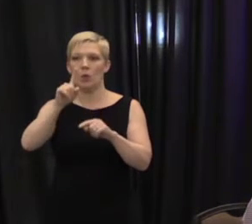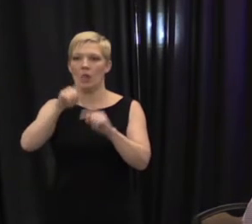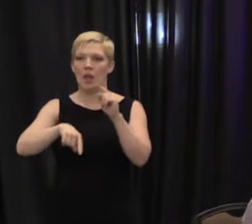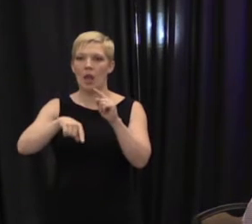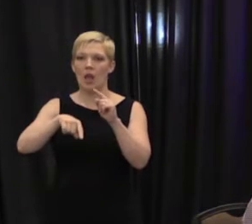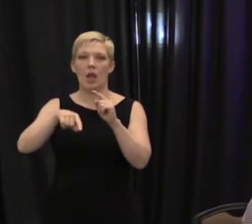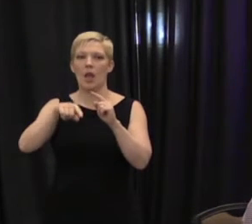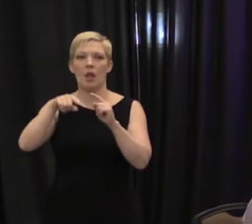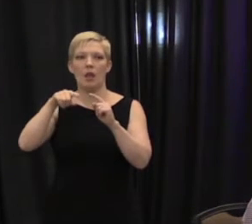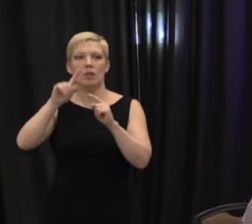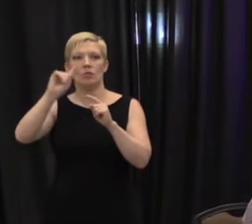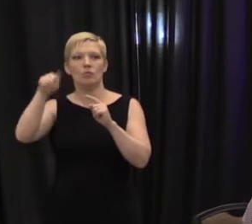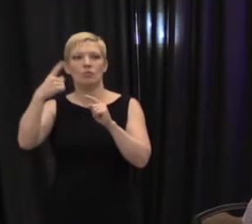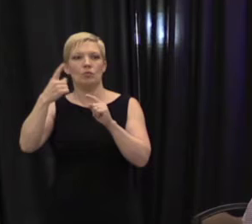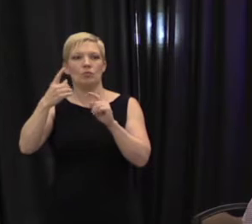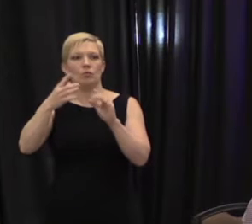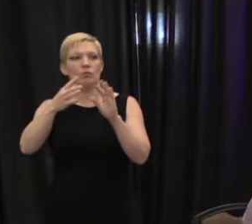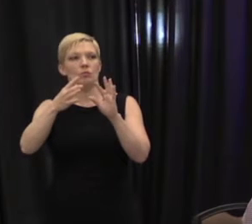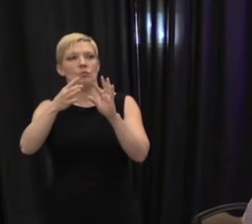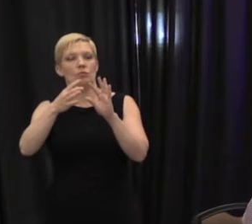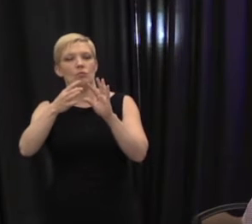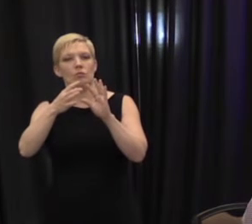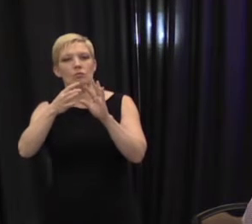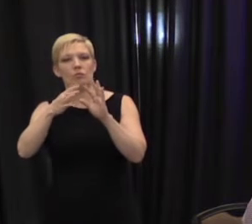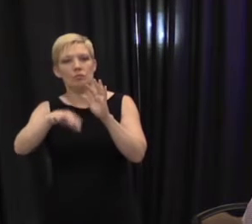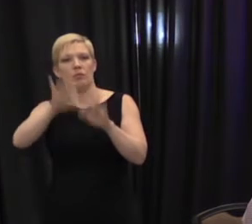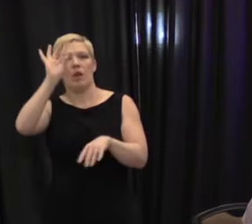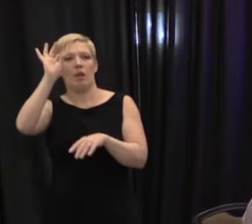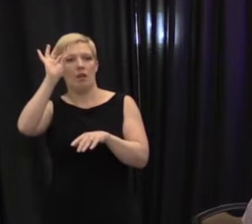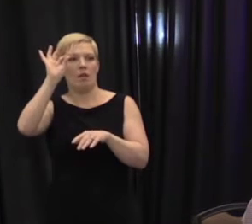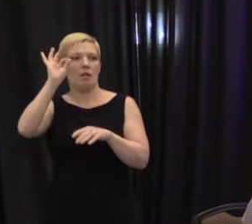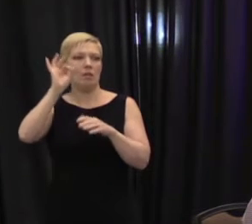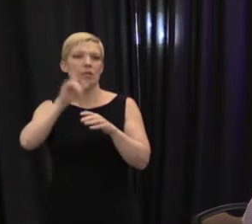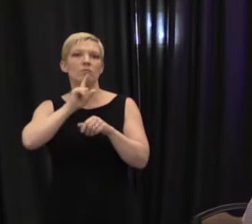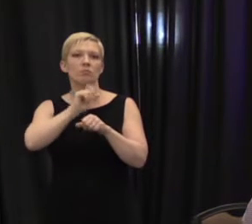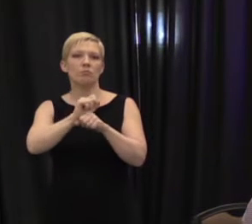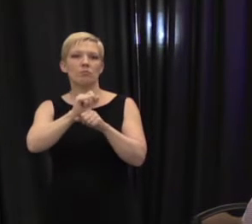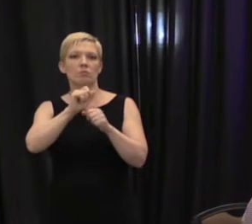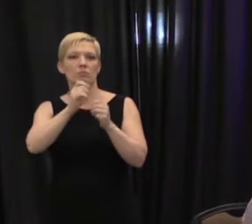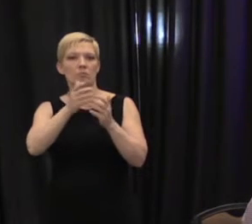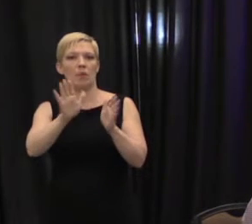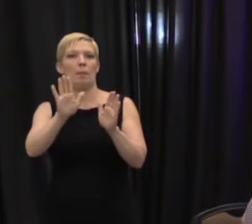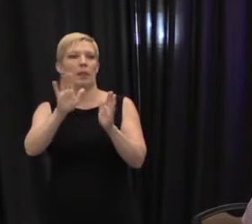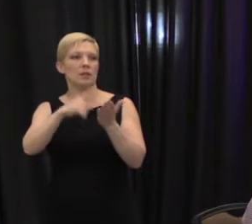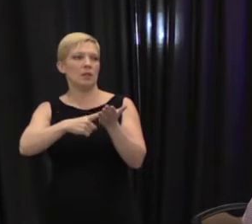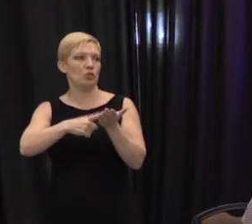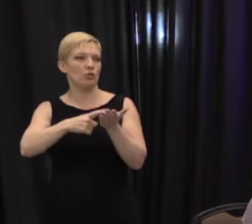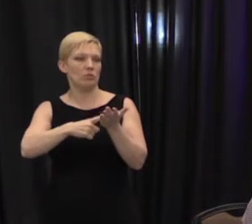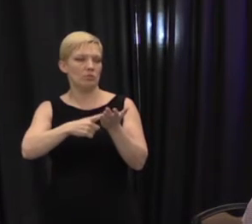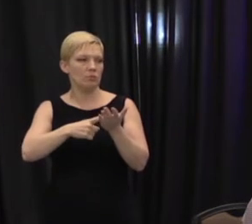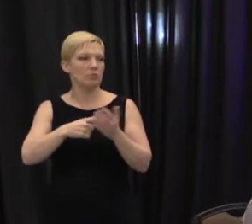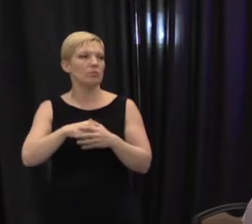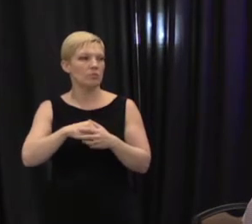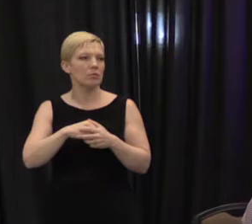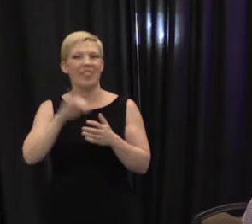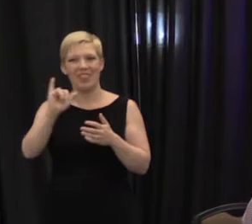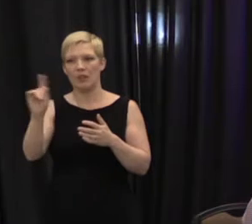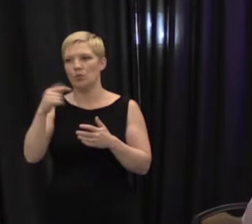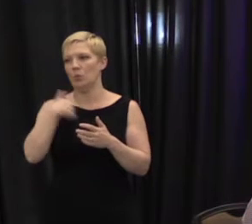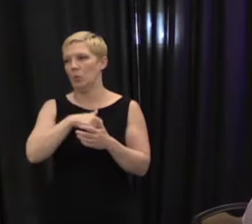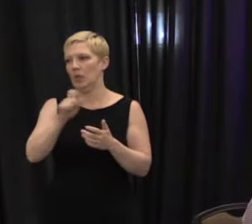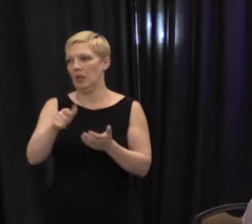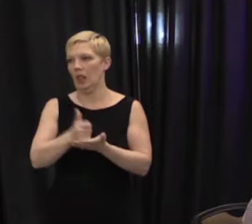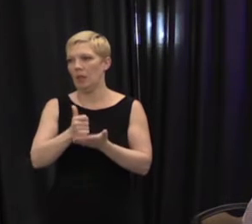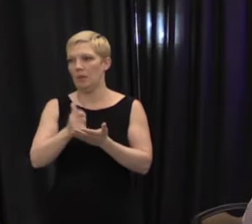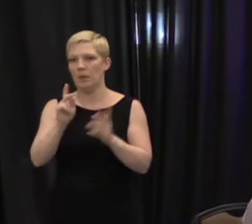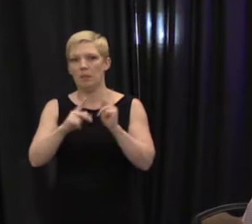talking sense in a back hall, but then becomes the public discussion, and that's when we need help from people to say, hey, wait a minute,